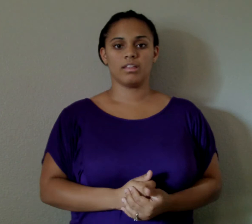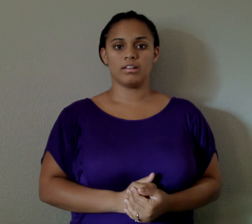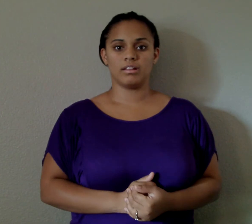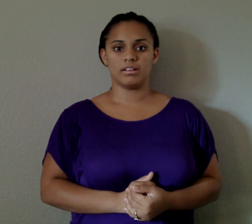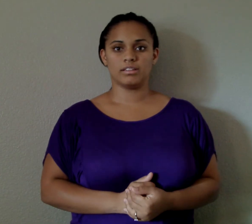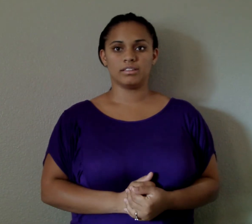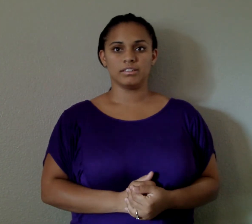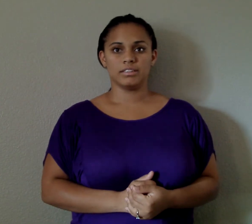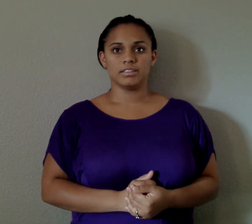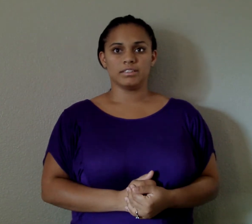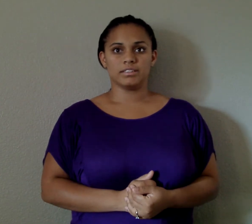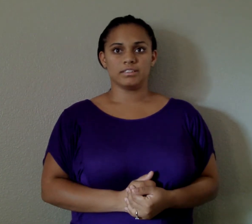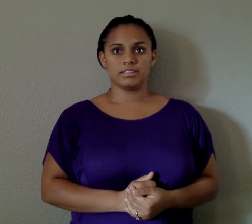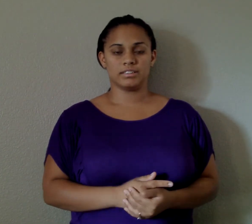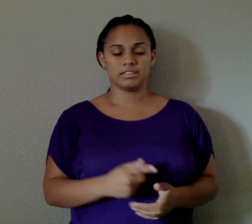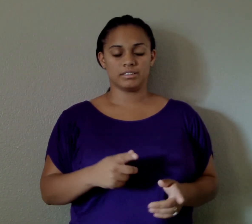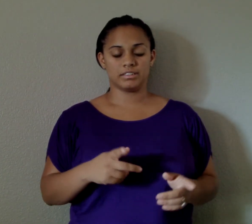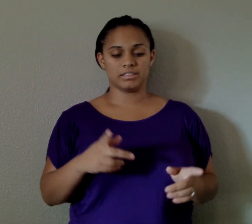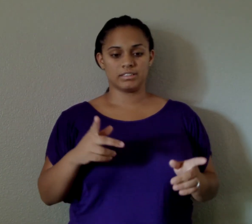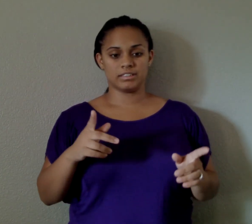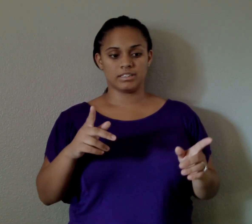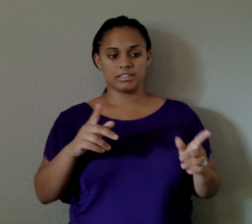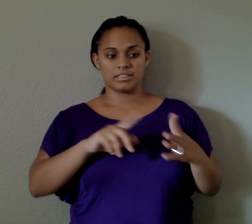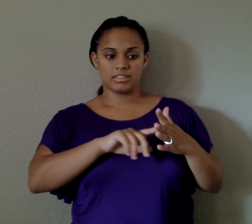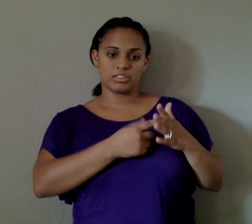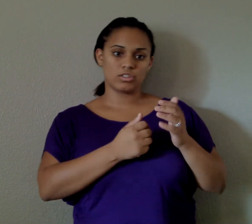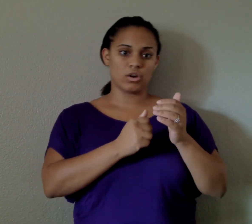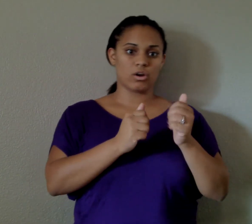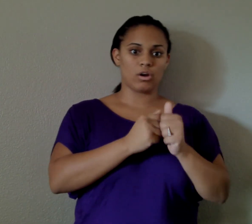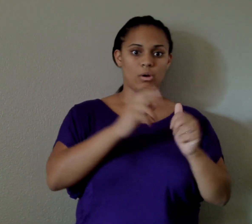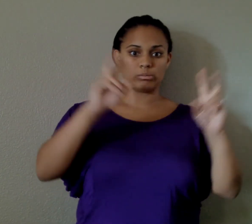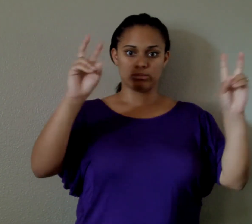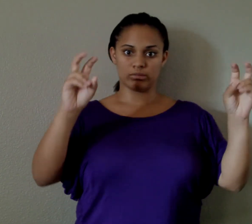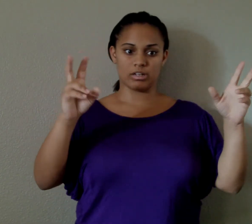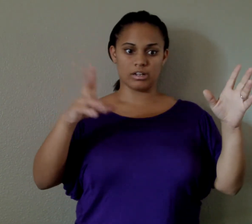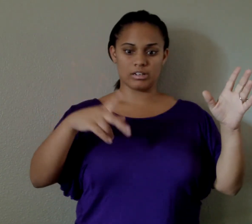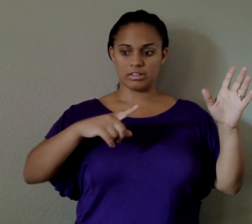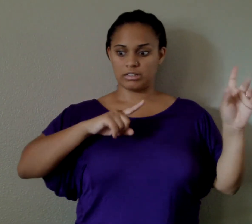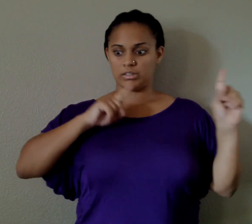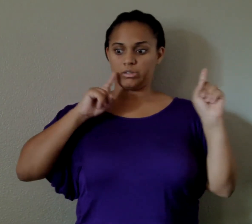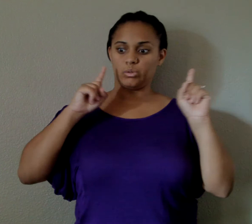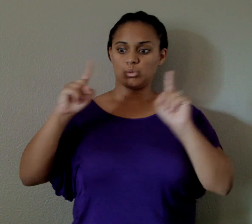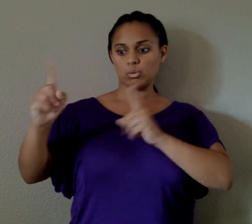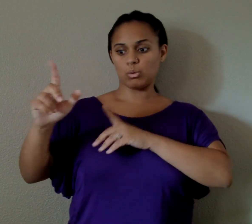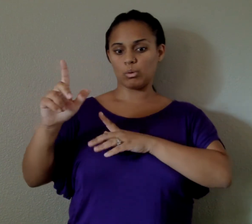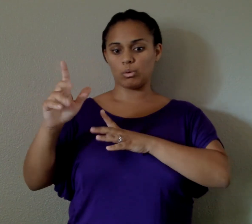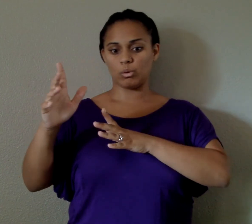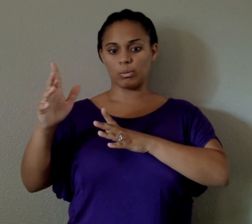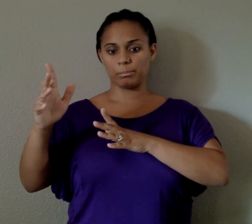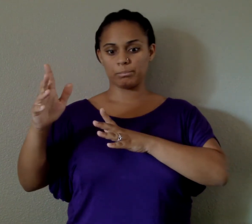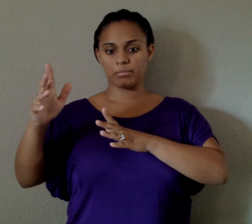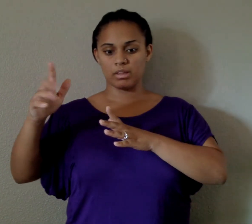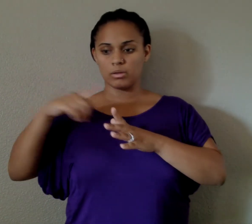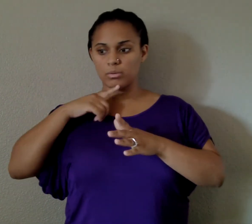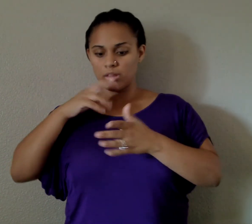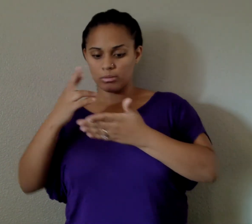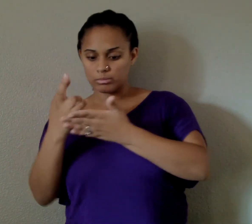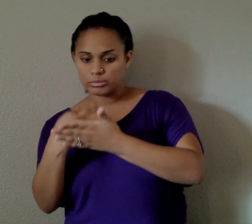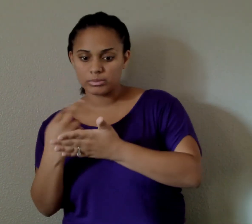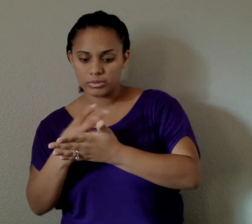start their own research project. And you can really arrange this however you'd like. I usually have students practice the skills that I'm working